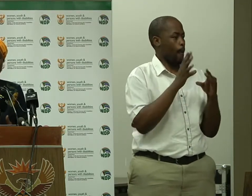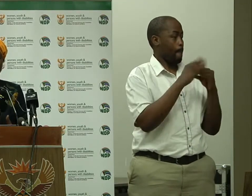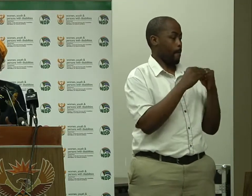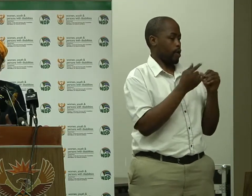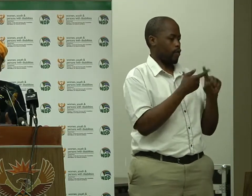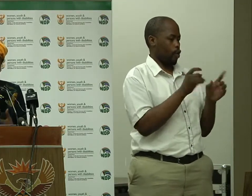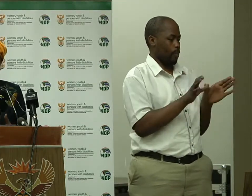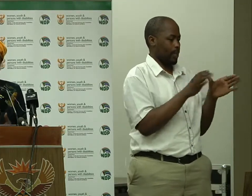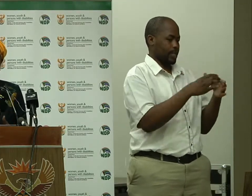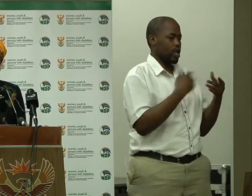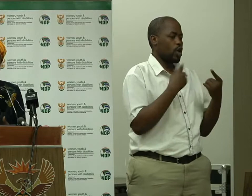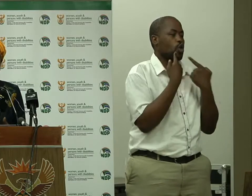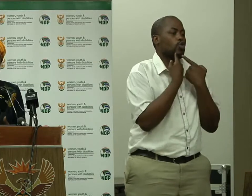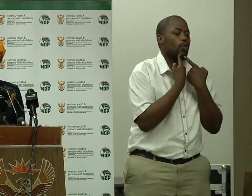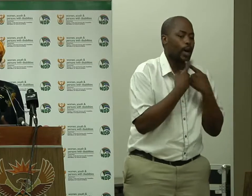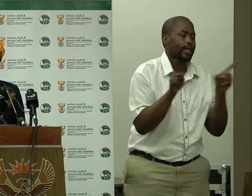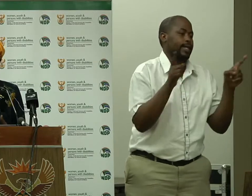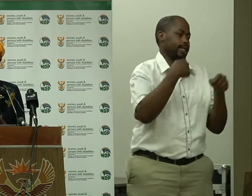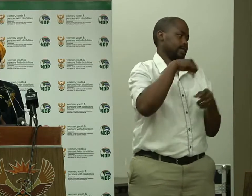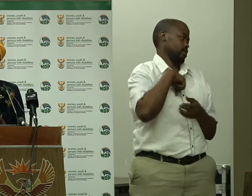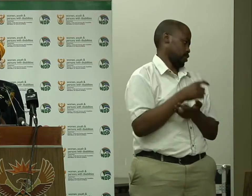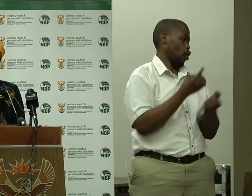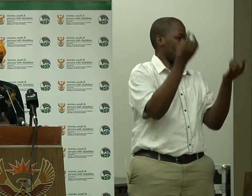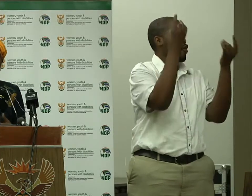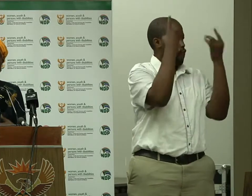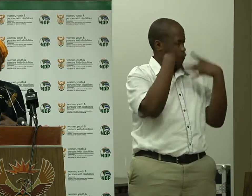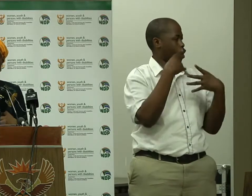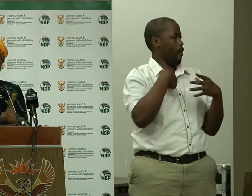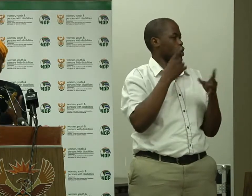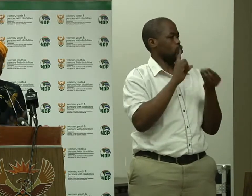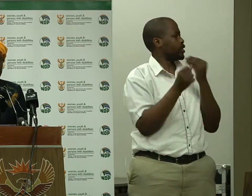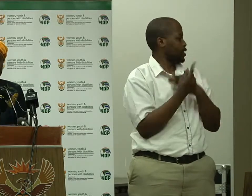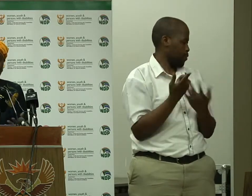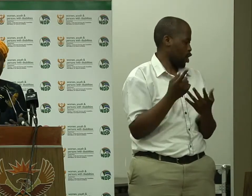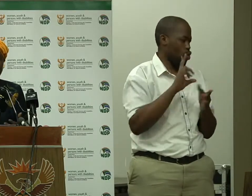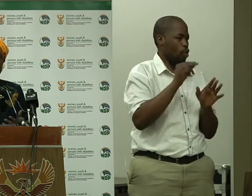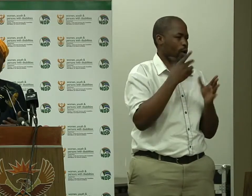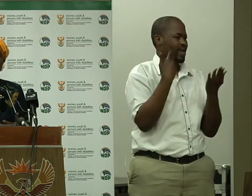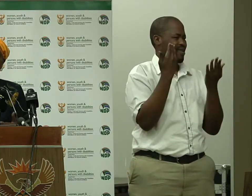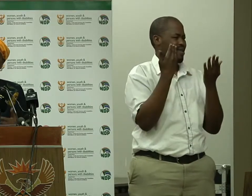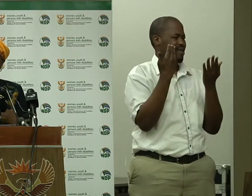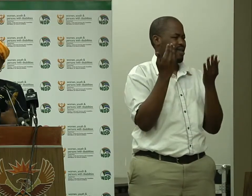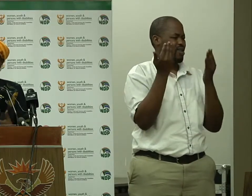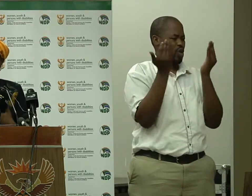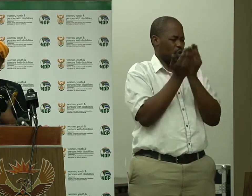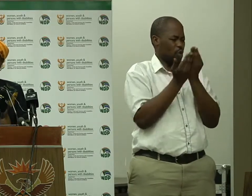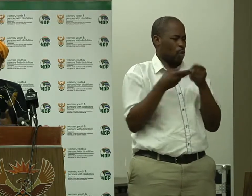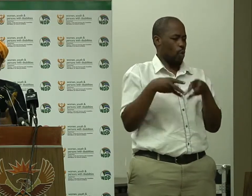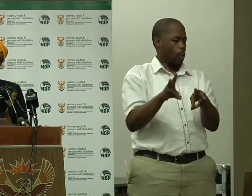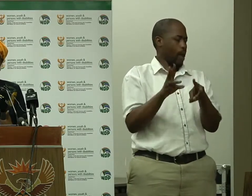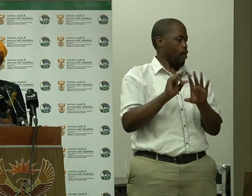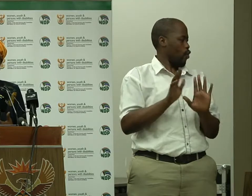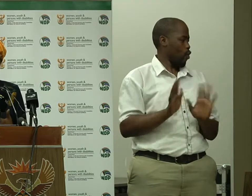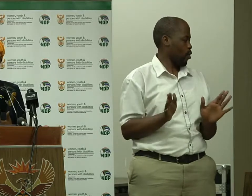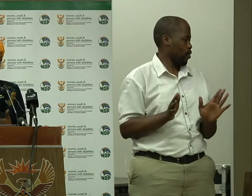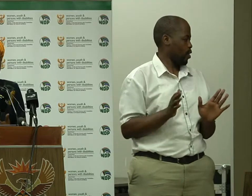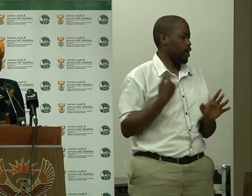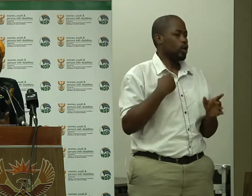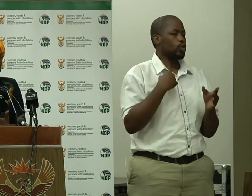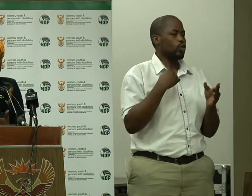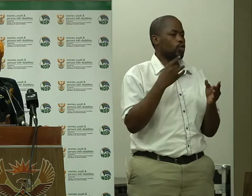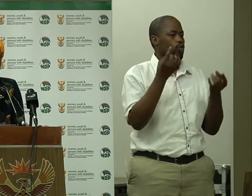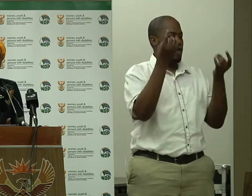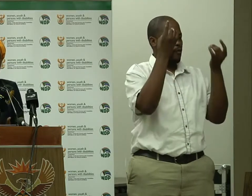sector to address us, not in an academic way, to talk to us about